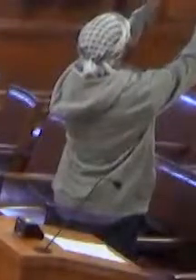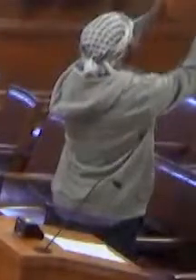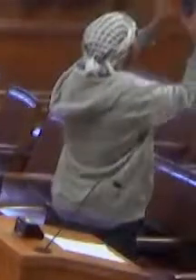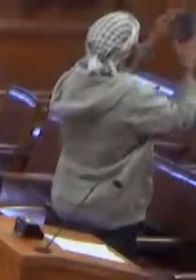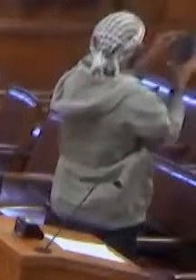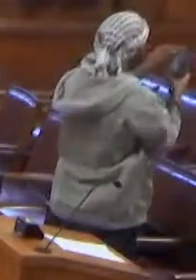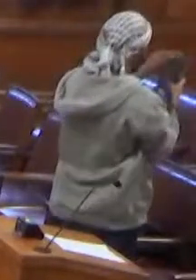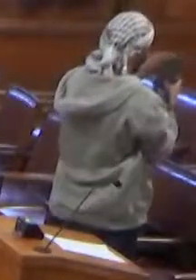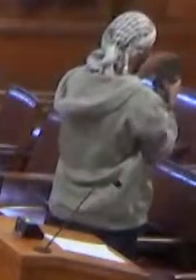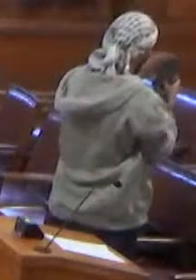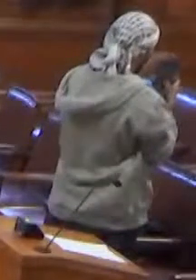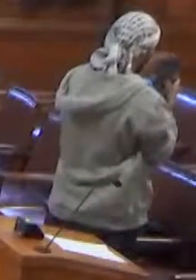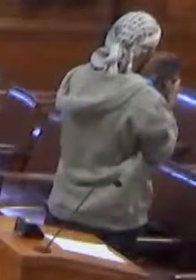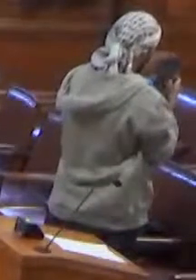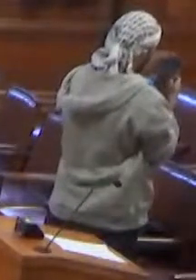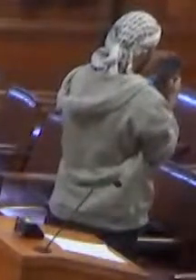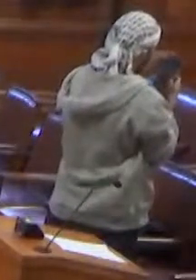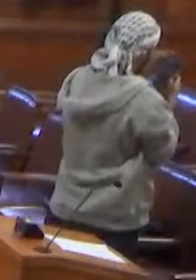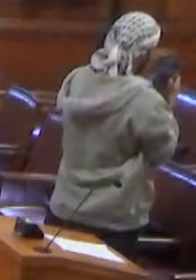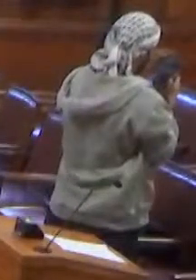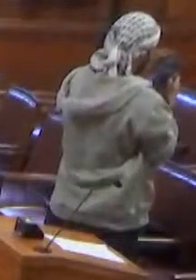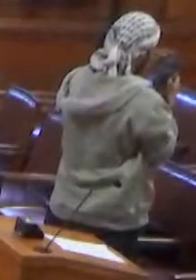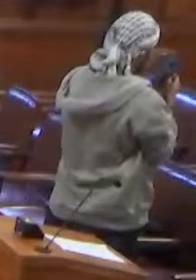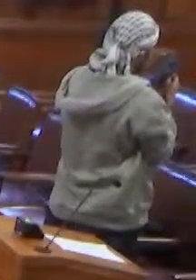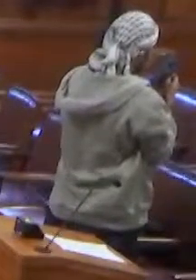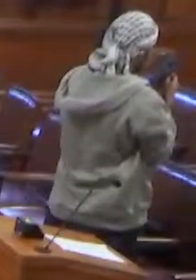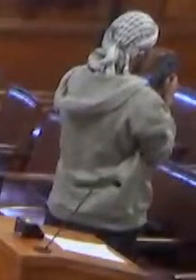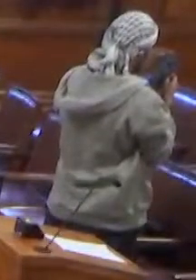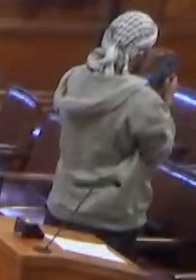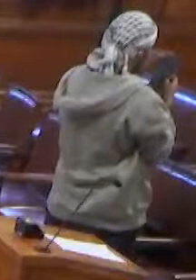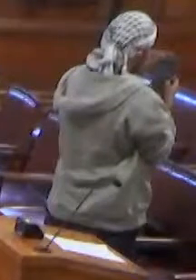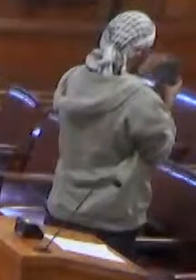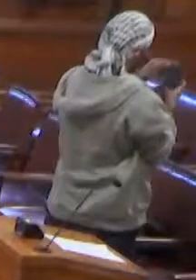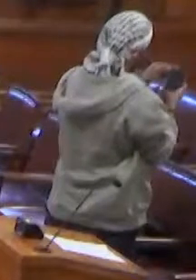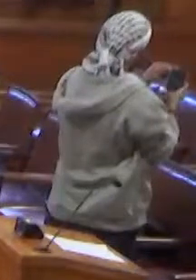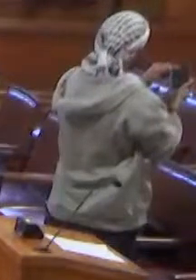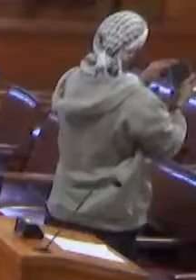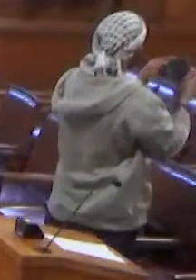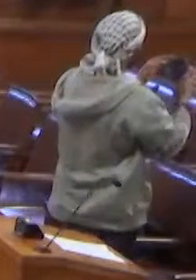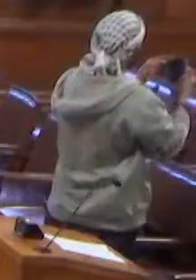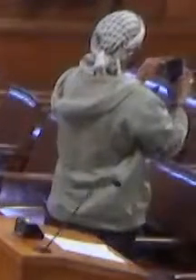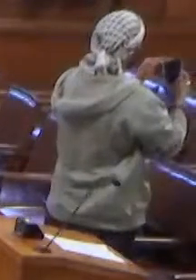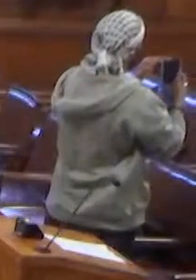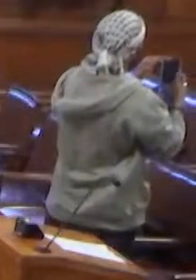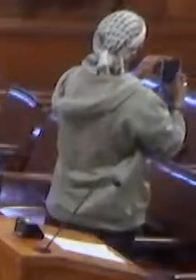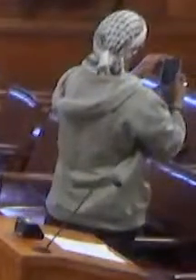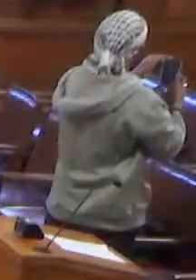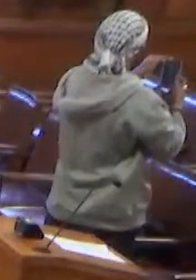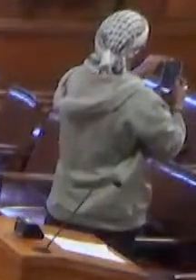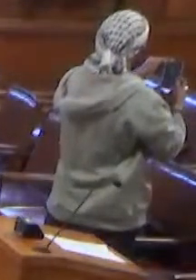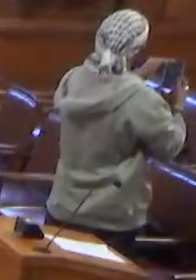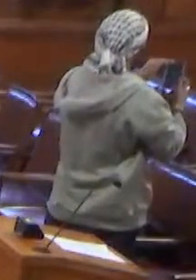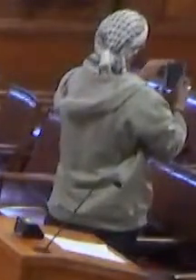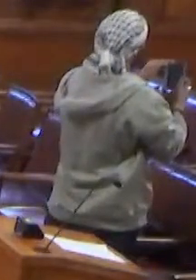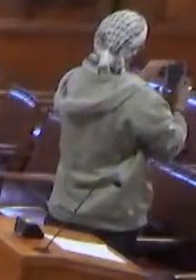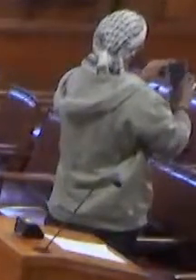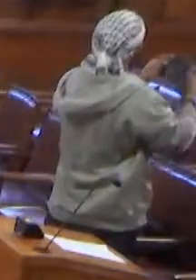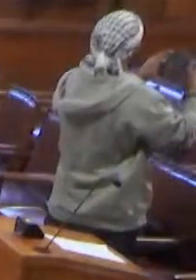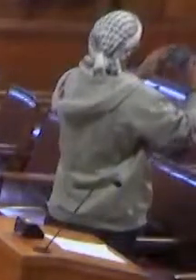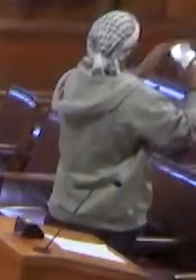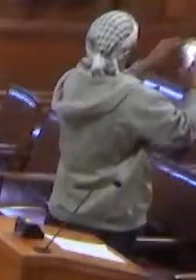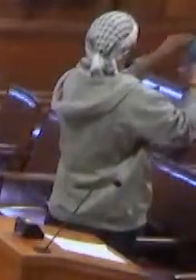business for therapeutics. So they just need a handicap ramp. Wonderful, thank you. Any other